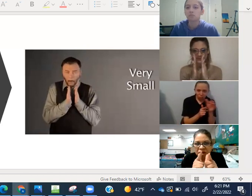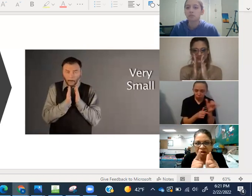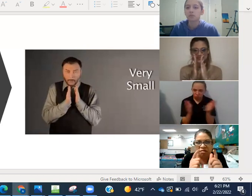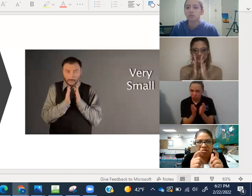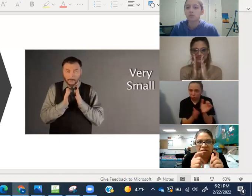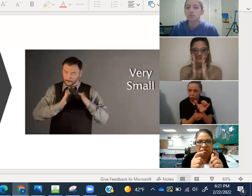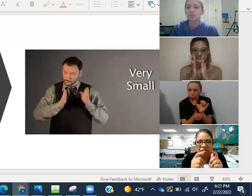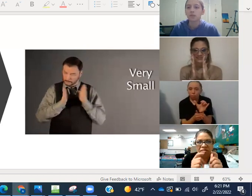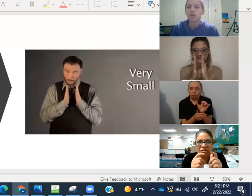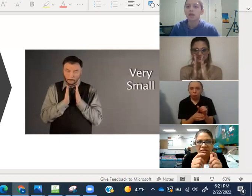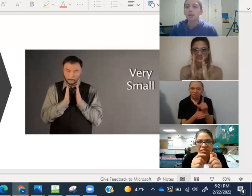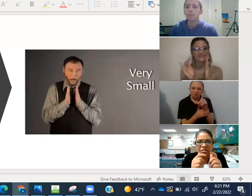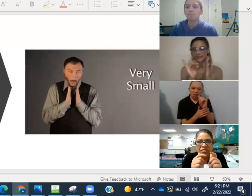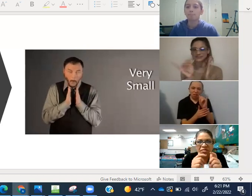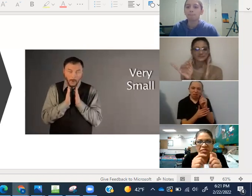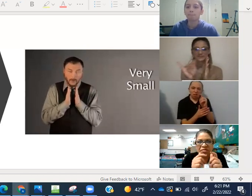or little?